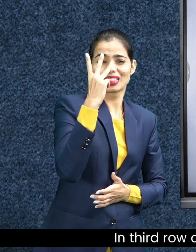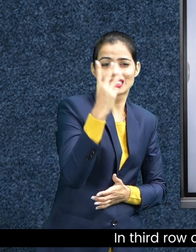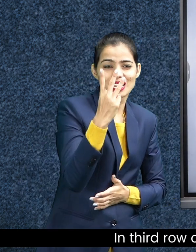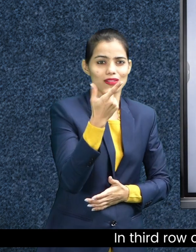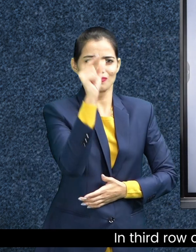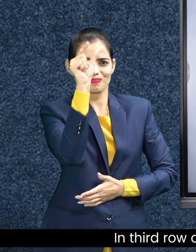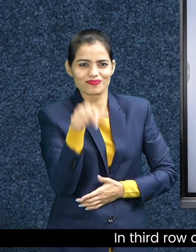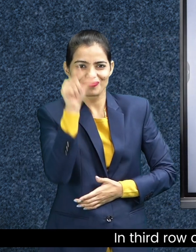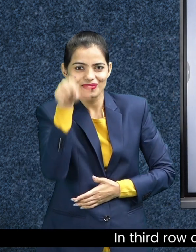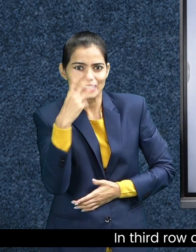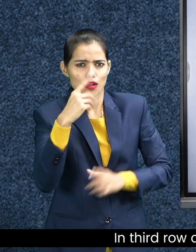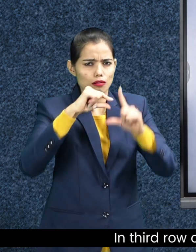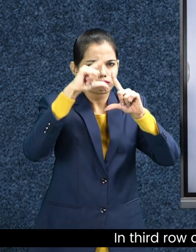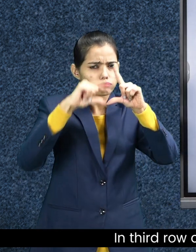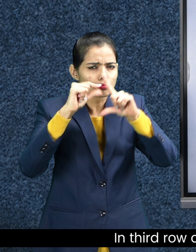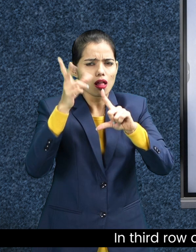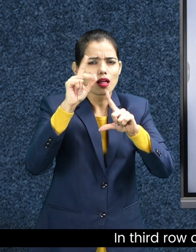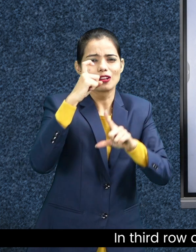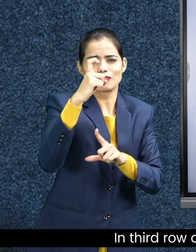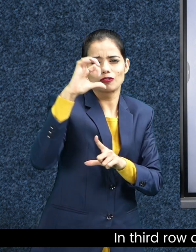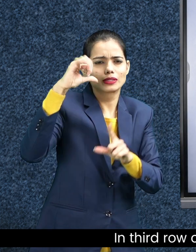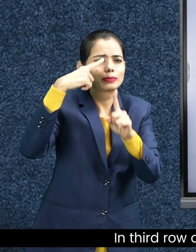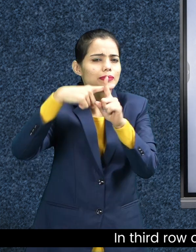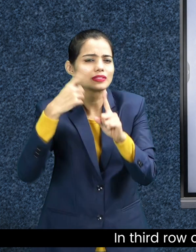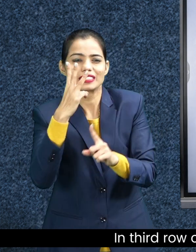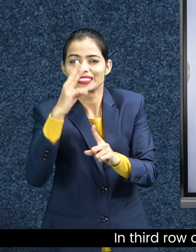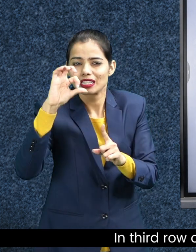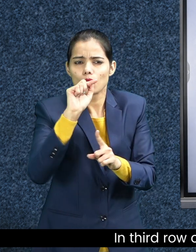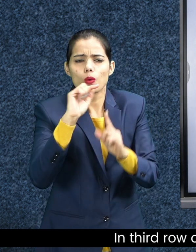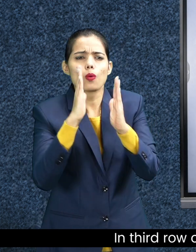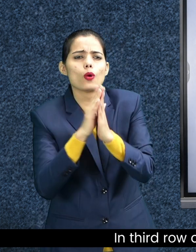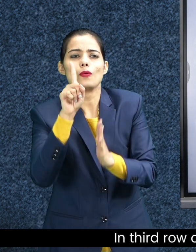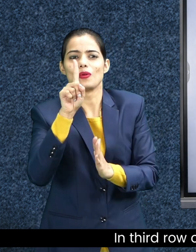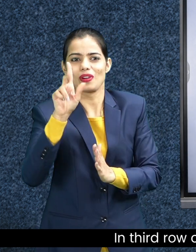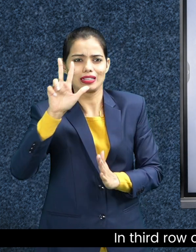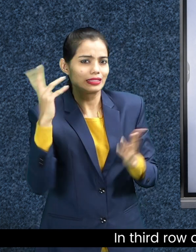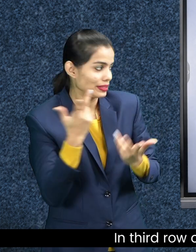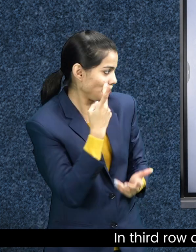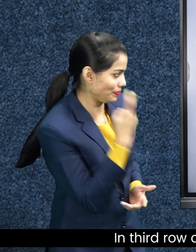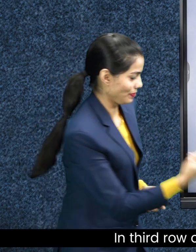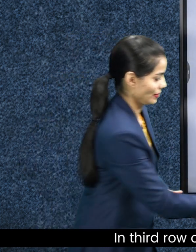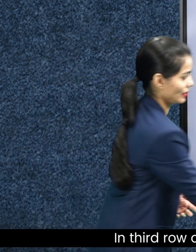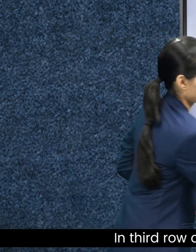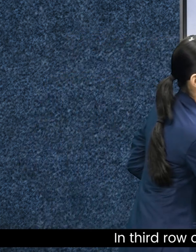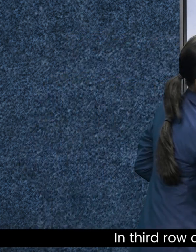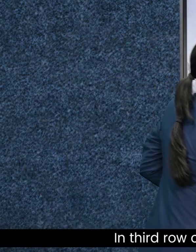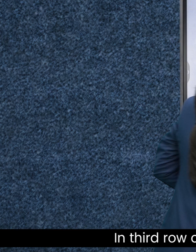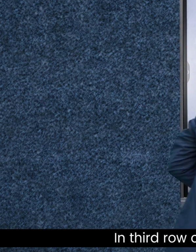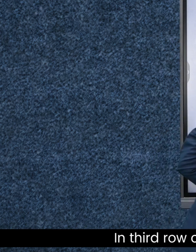In third row of cumulative frequency, the value is 79 plus 39 is equal to 118.